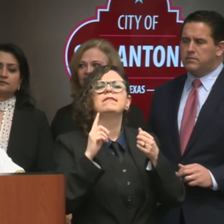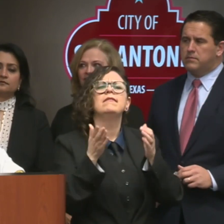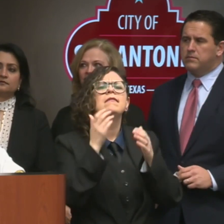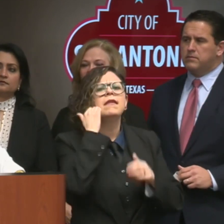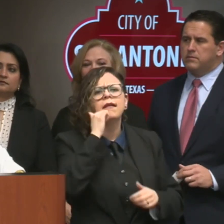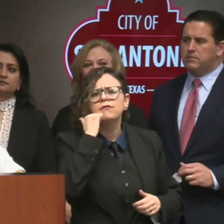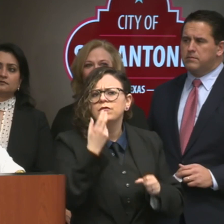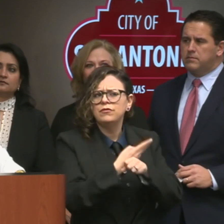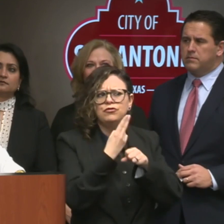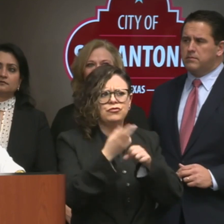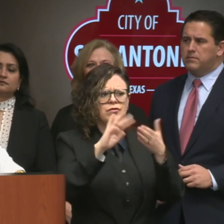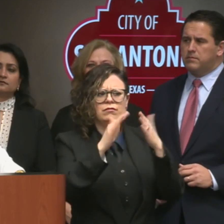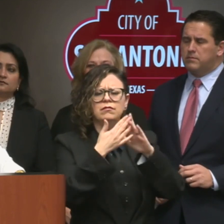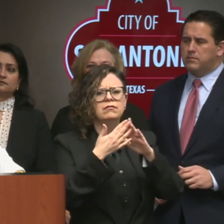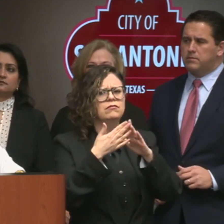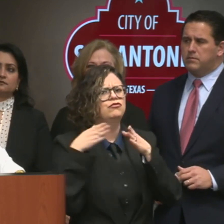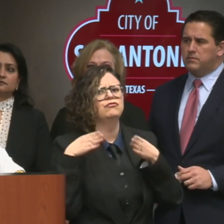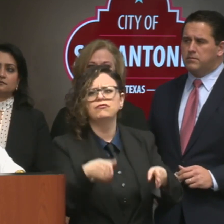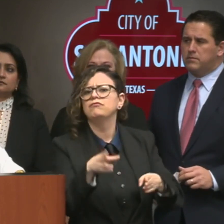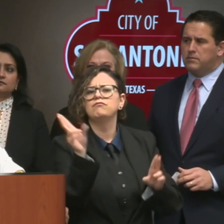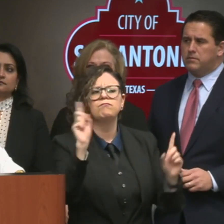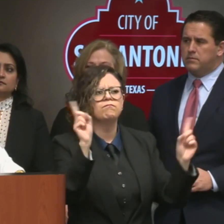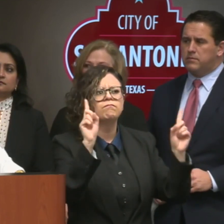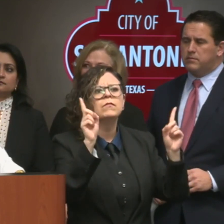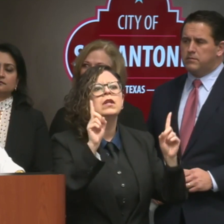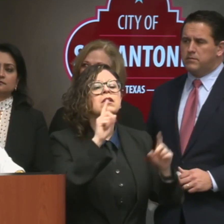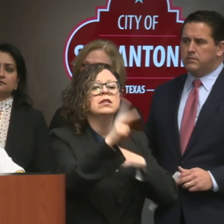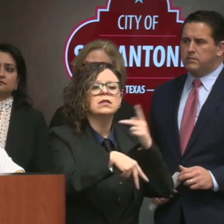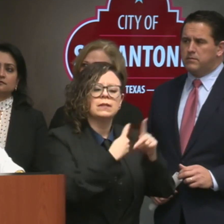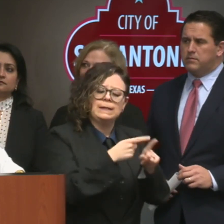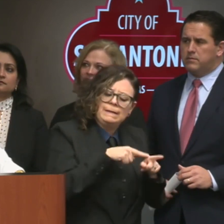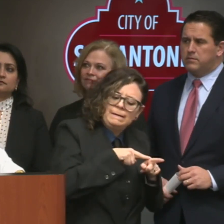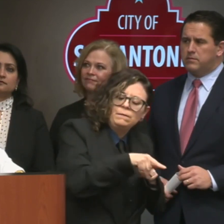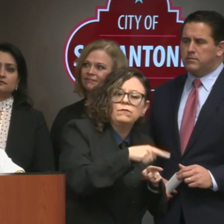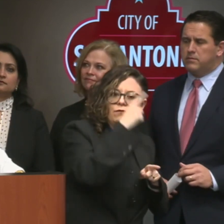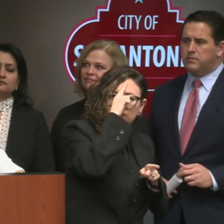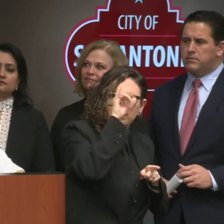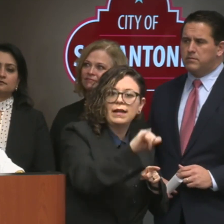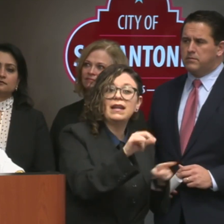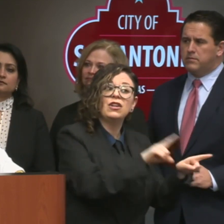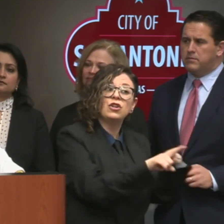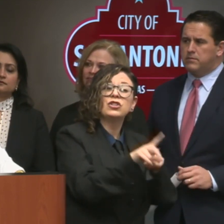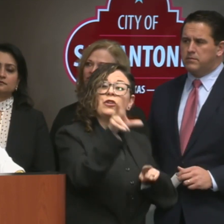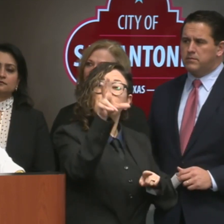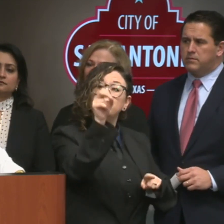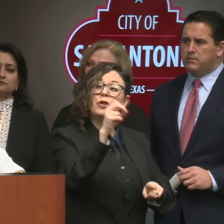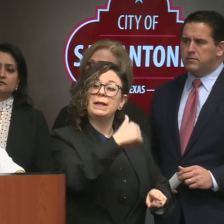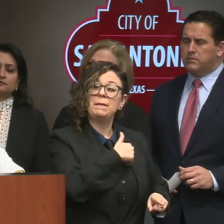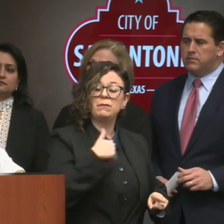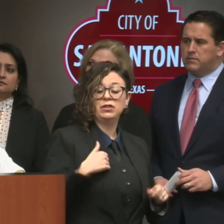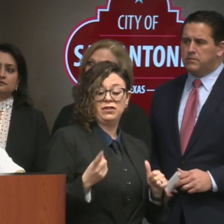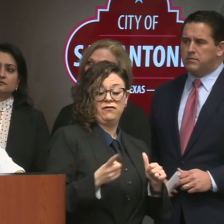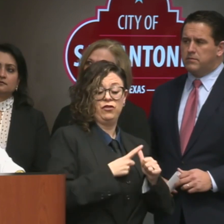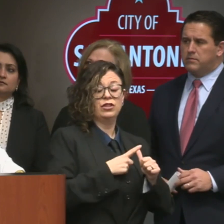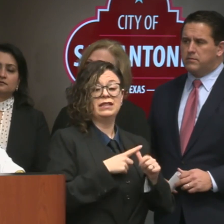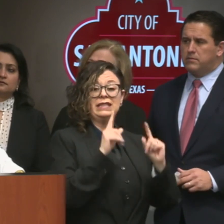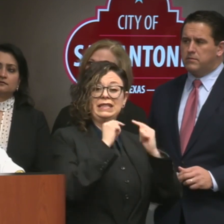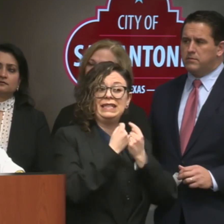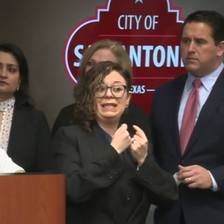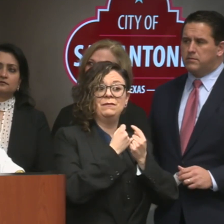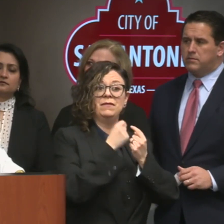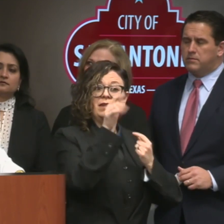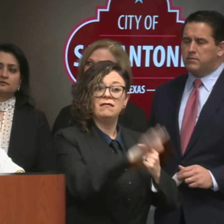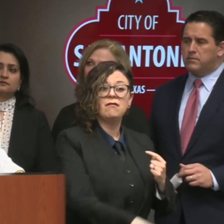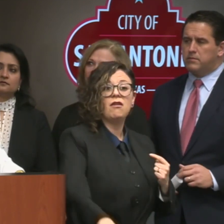Antonio. Also, we have over 30 members. The first team in the state has been dedicated